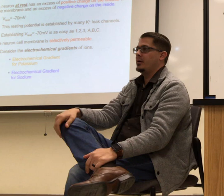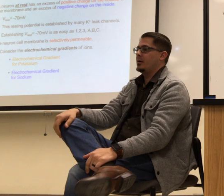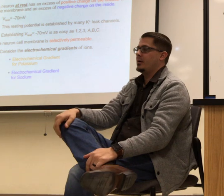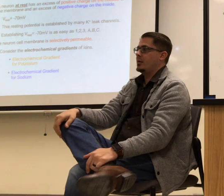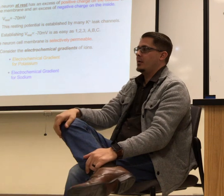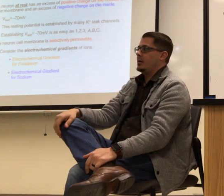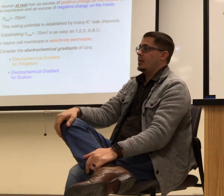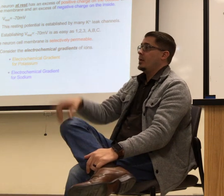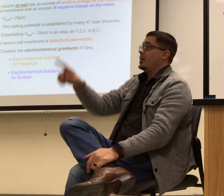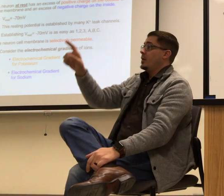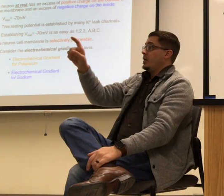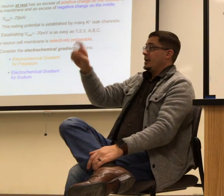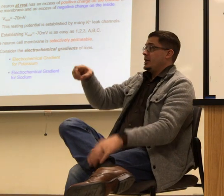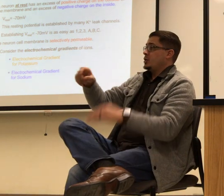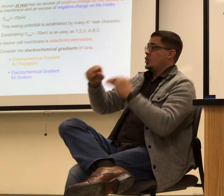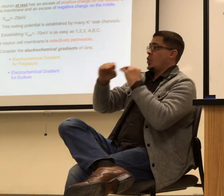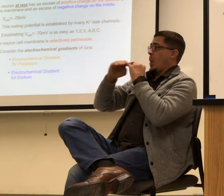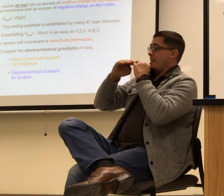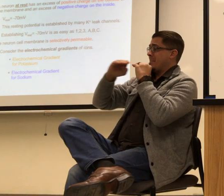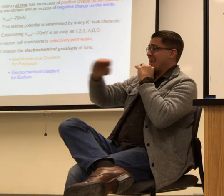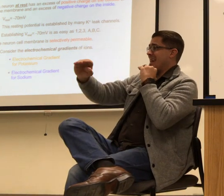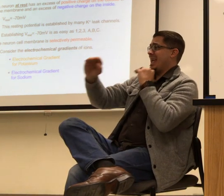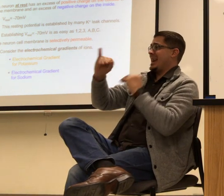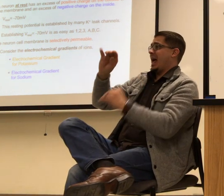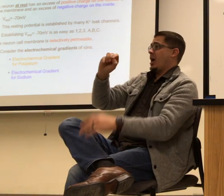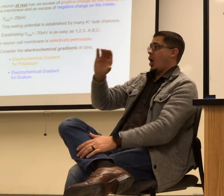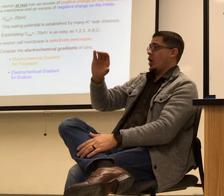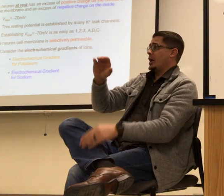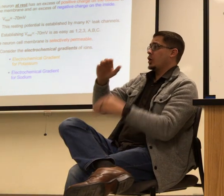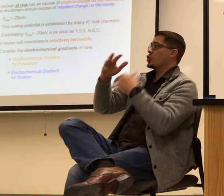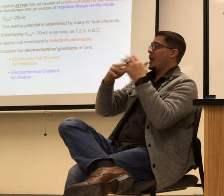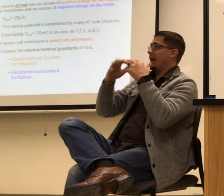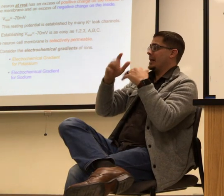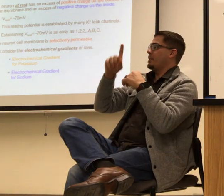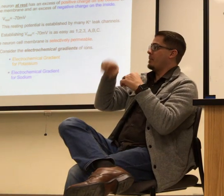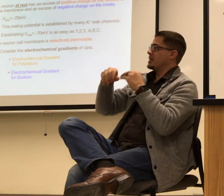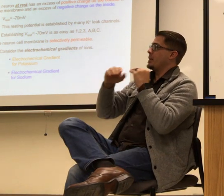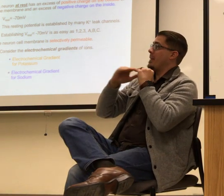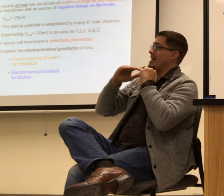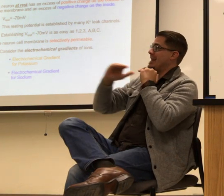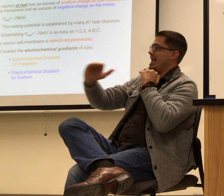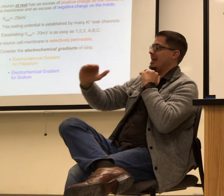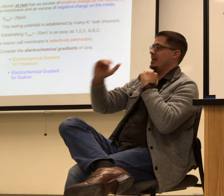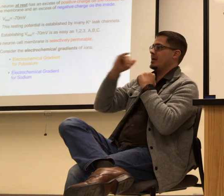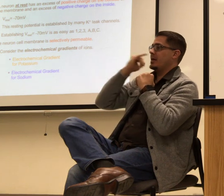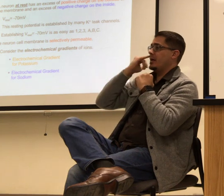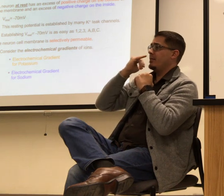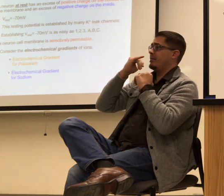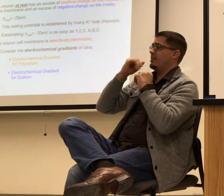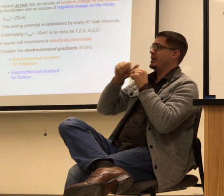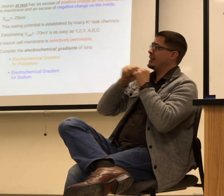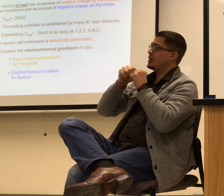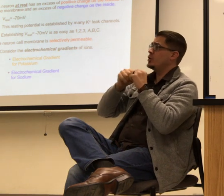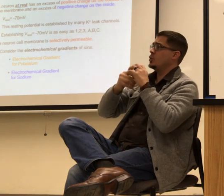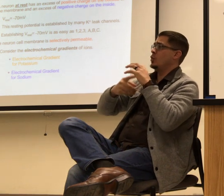You have to maintain these ionic gradients. Basically, if these just kept leaking,